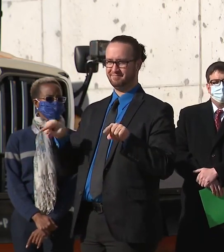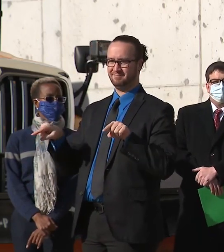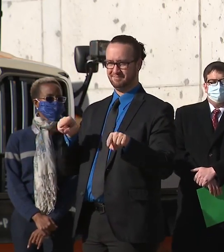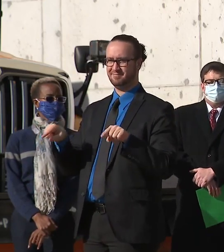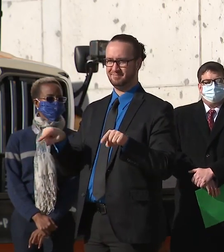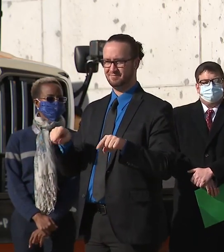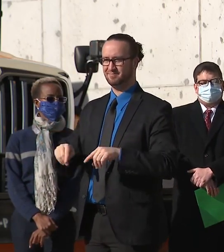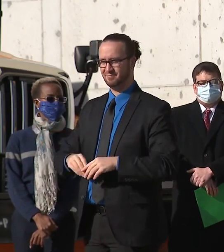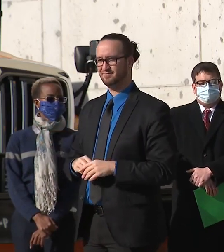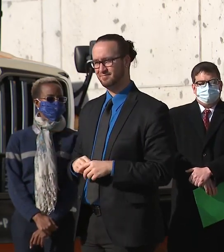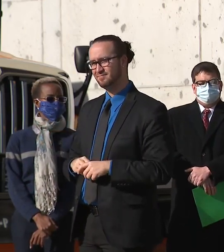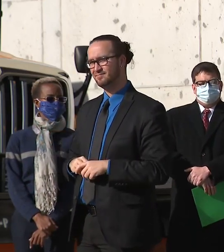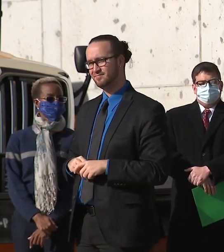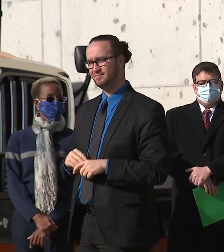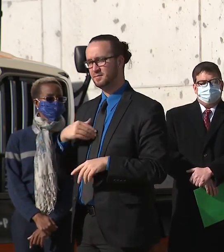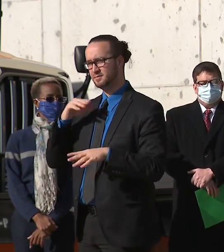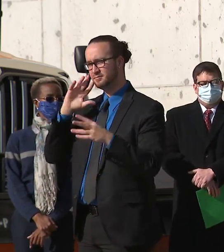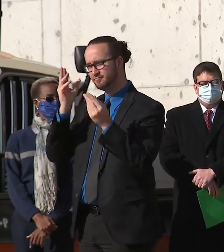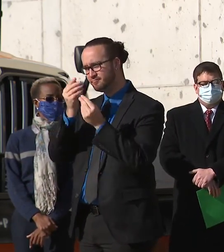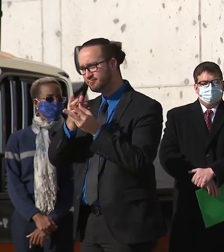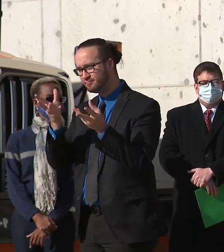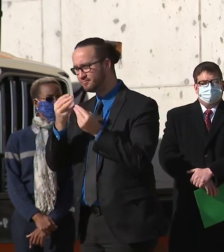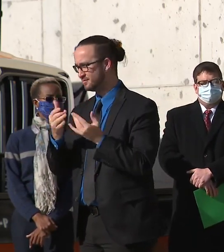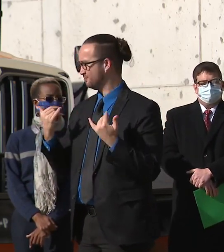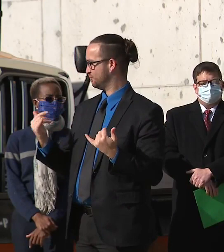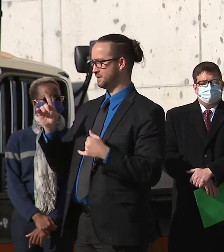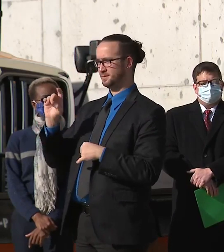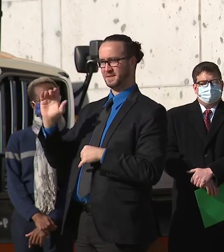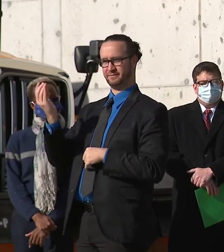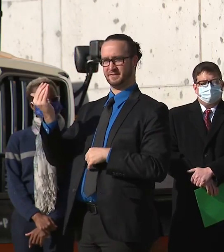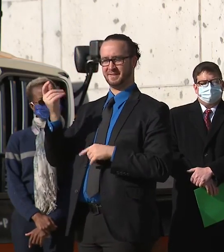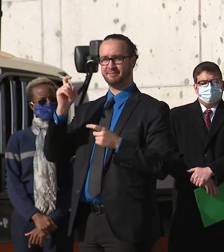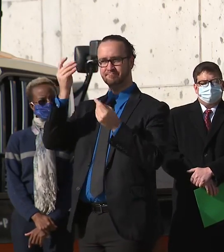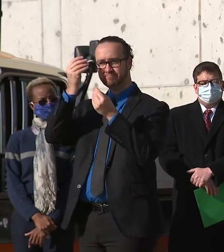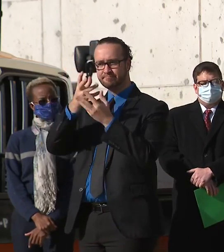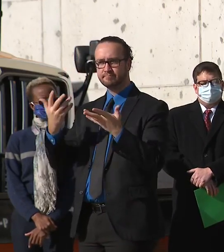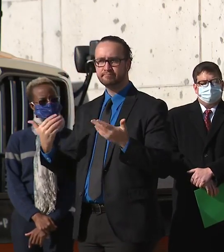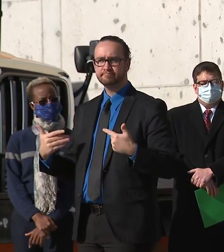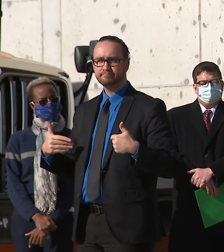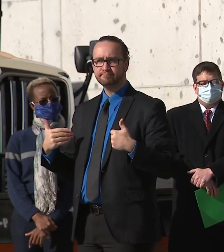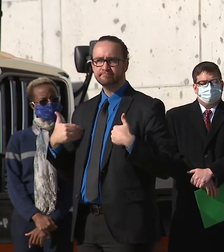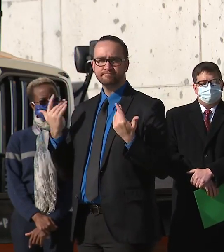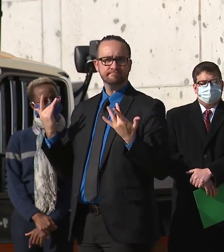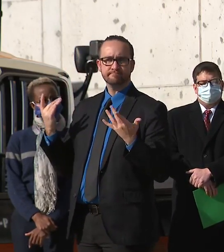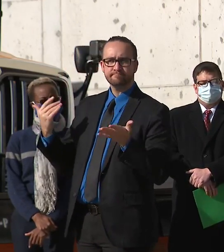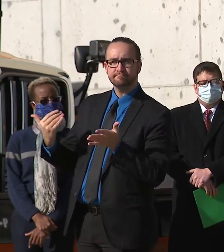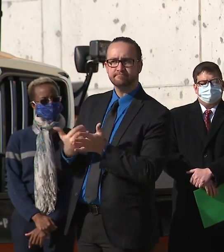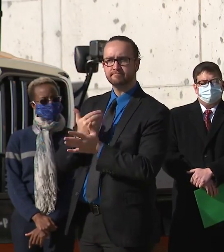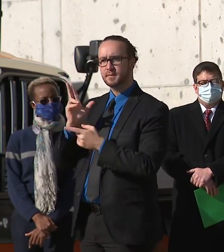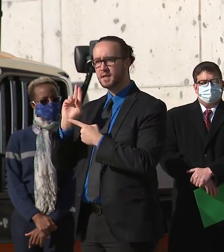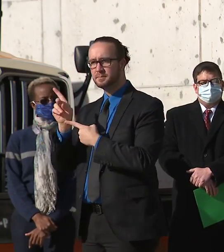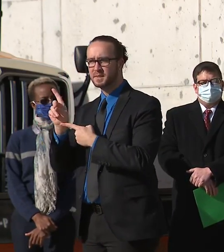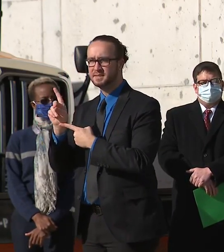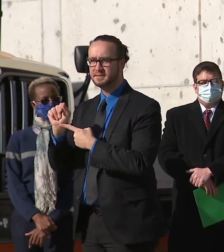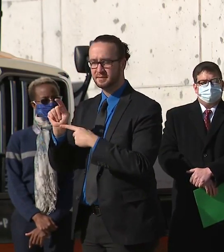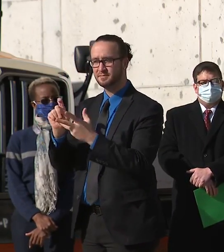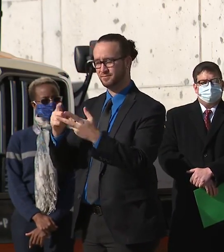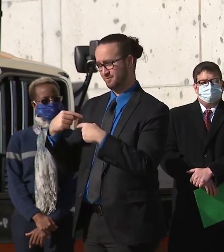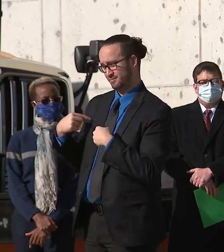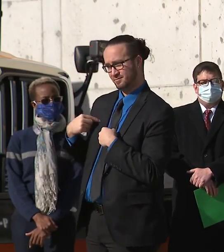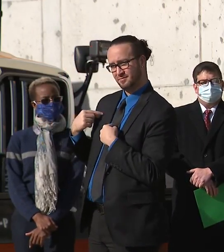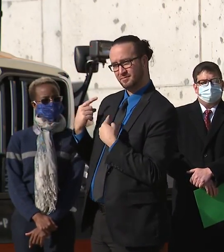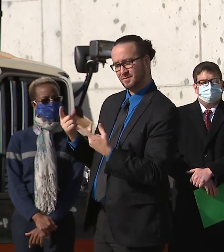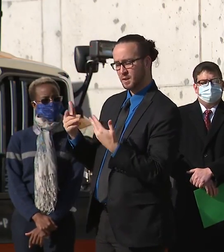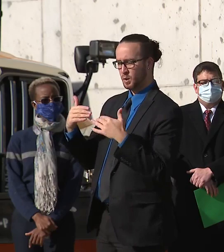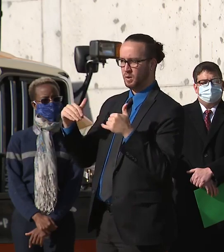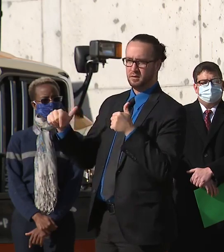today about recycling. However, let me be clear. There are a number of ongoing challenges and steps that were not taken